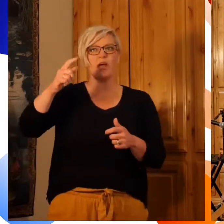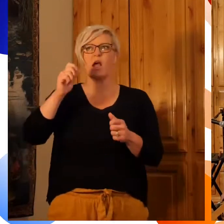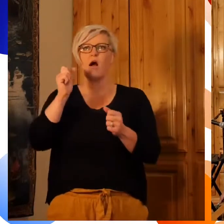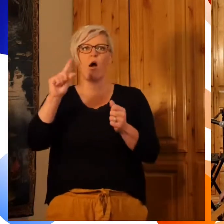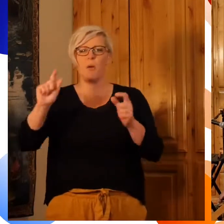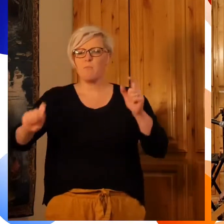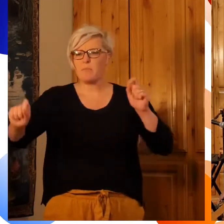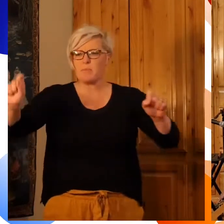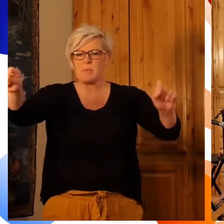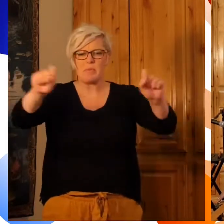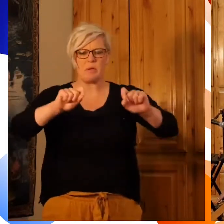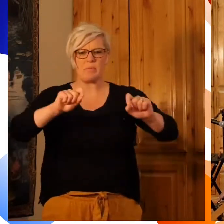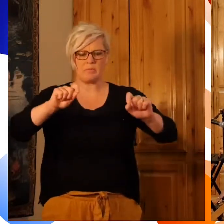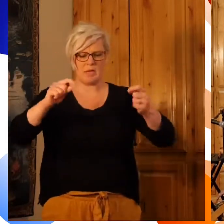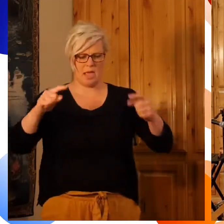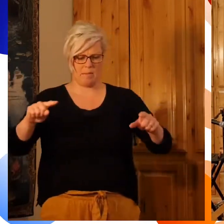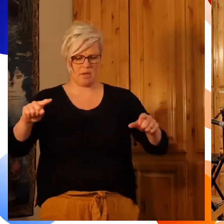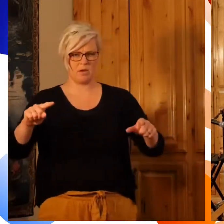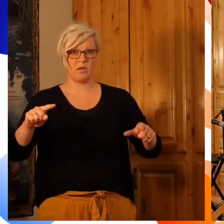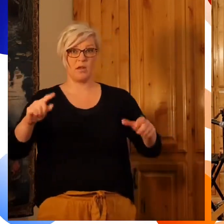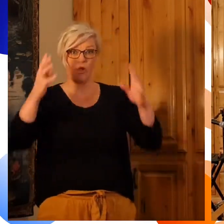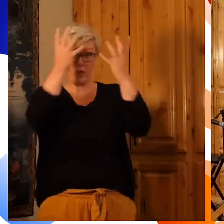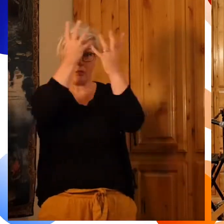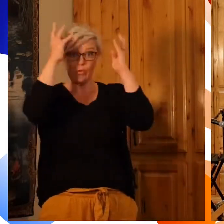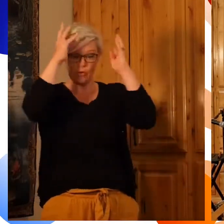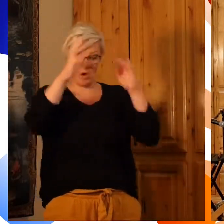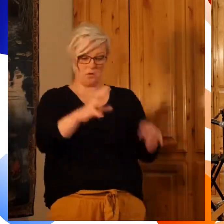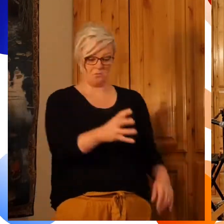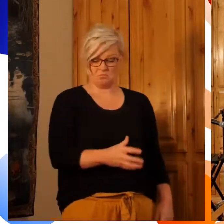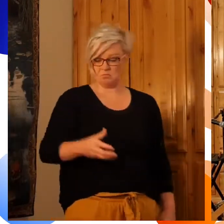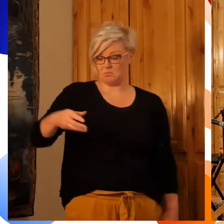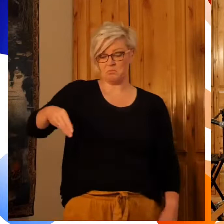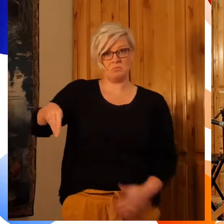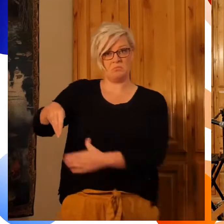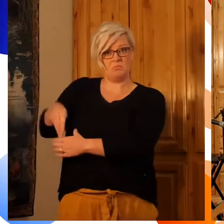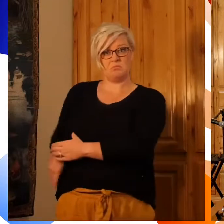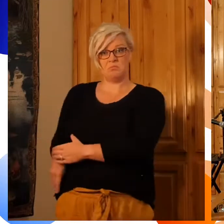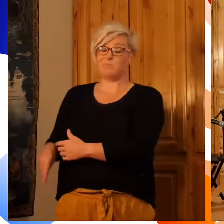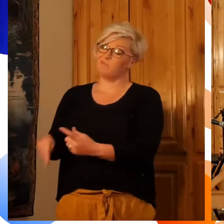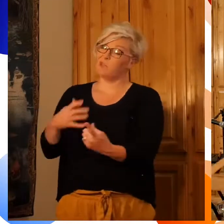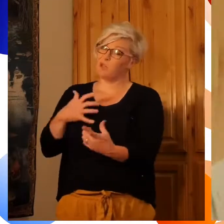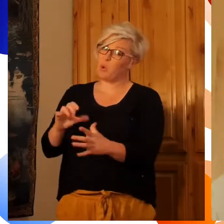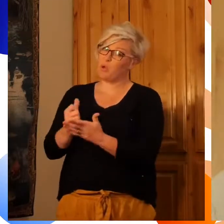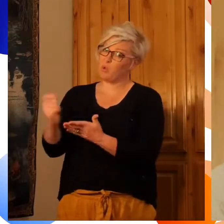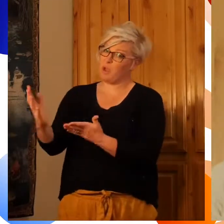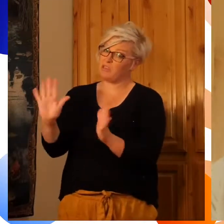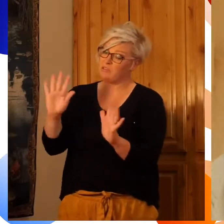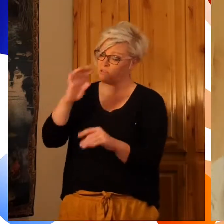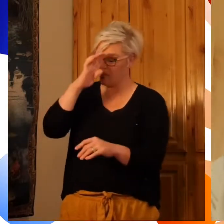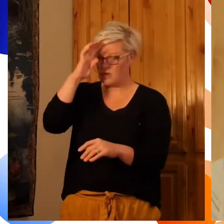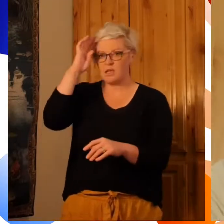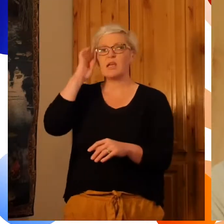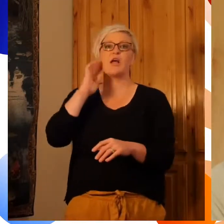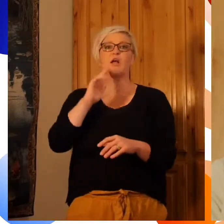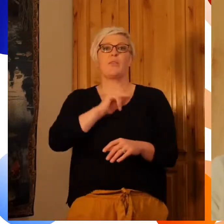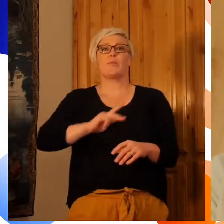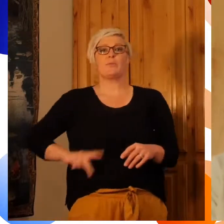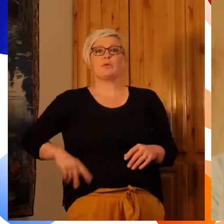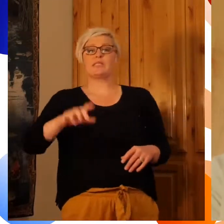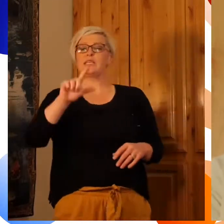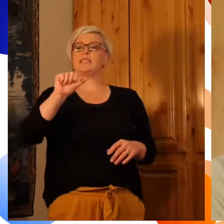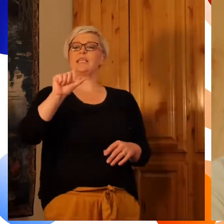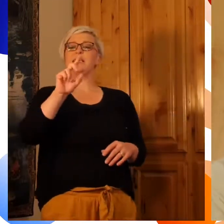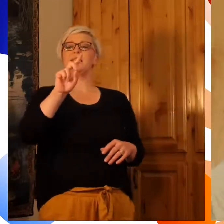satchel that he carried, for it would have been a shame to waste it. And Lady Priscilla said, "Oh, you've saved me from having to marry that